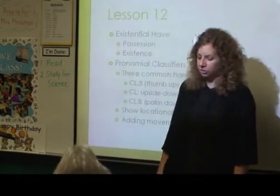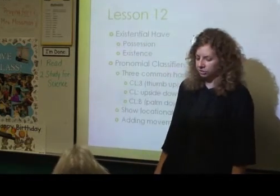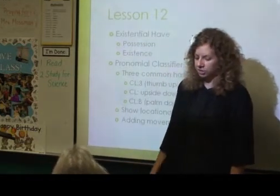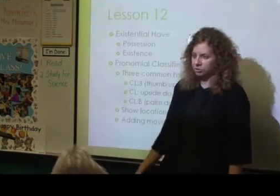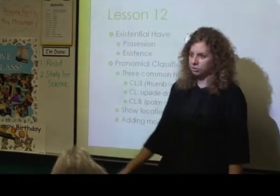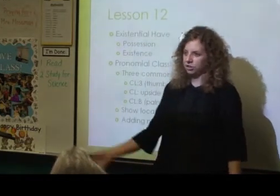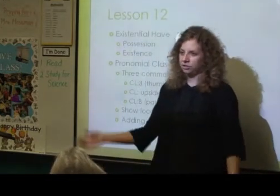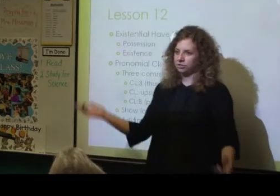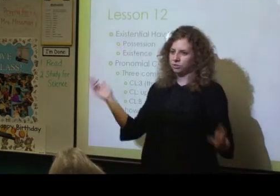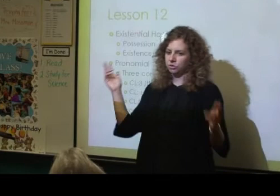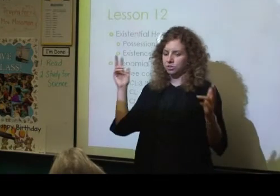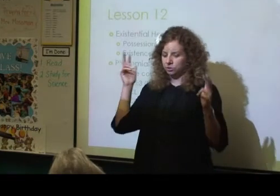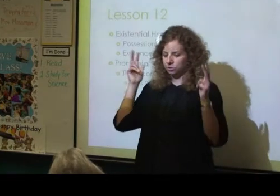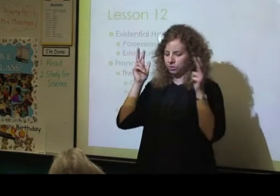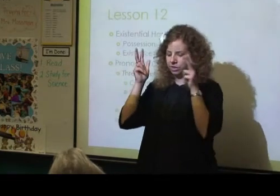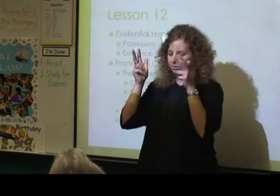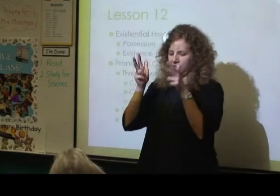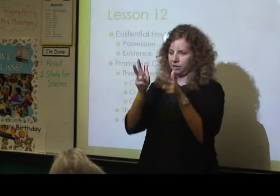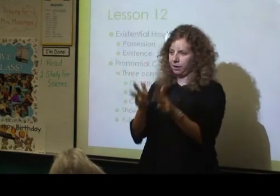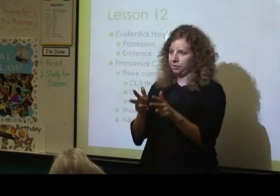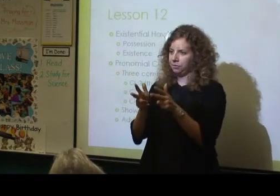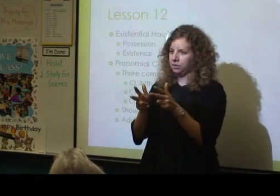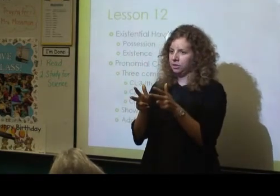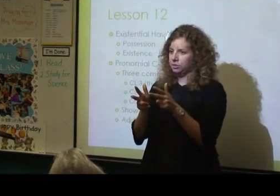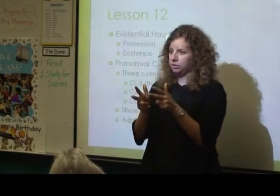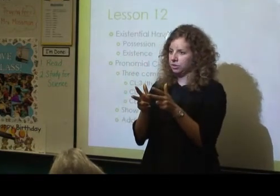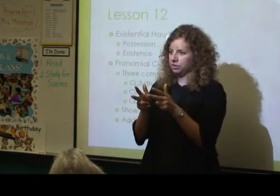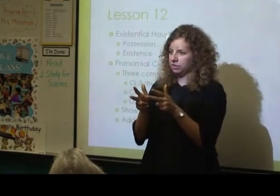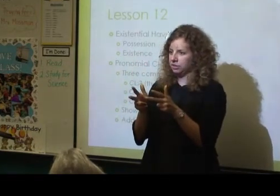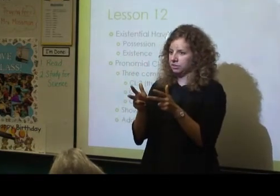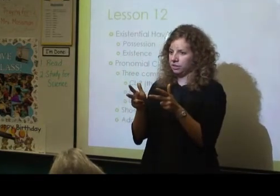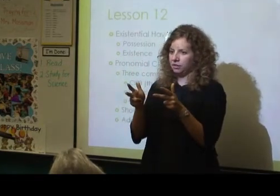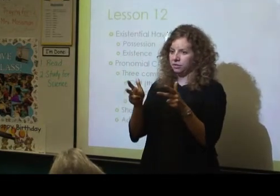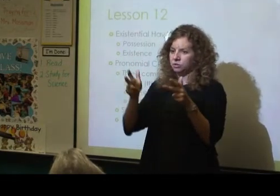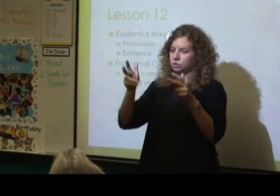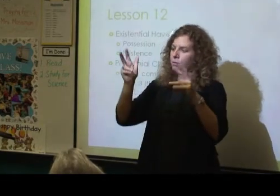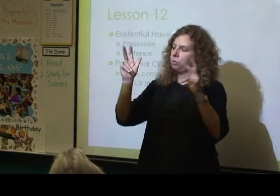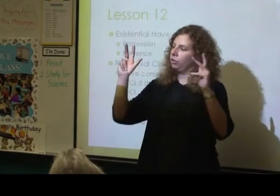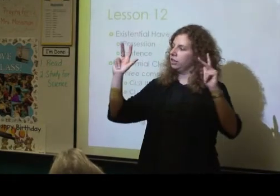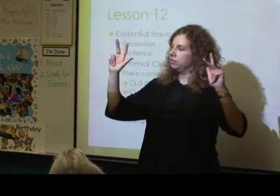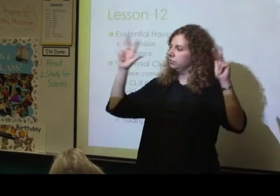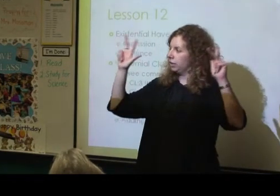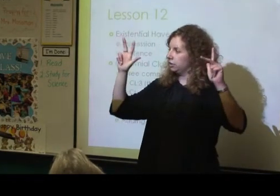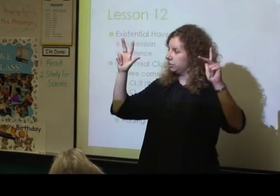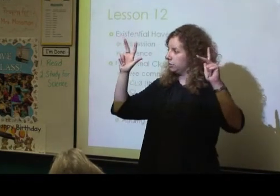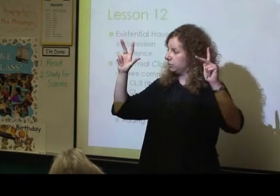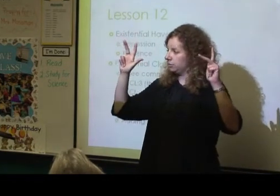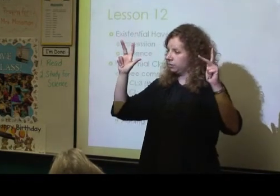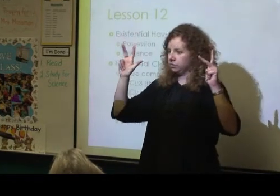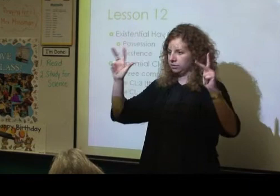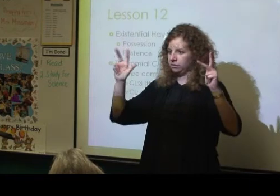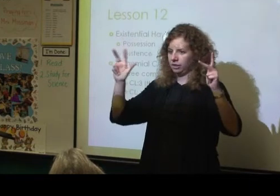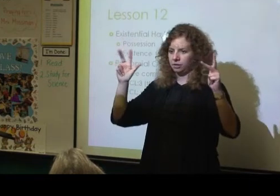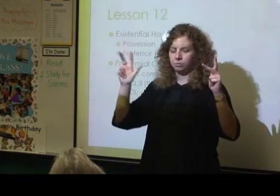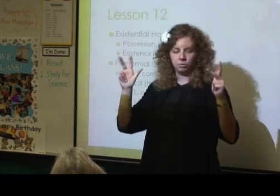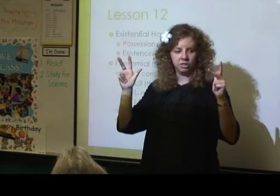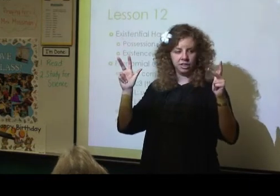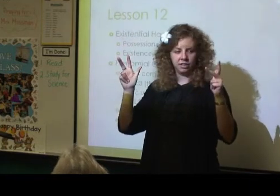vehicles next to each other. So this is the one that I was thinking about. So things like this, okay? So you want to pull in, make your number 3 like pretty tight like